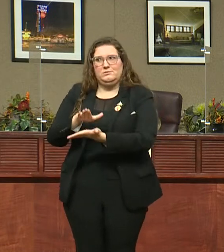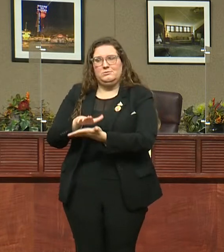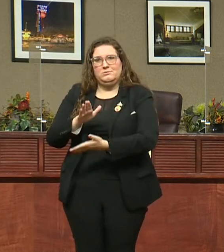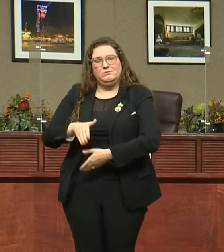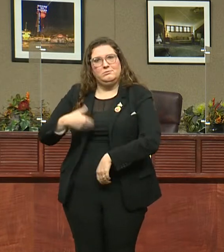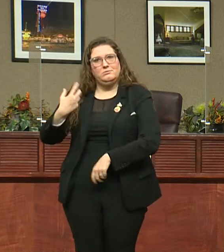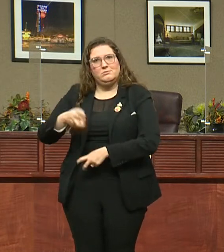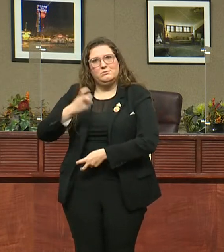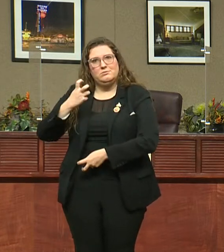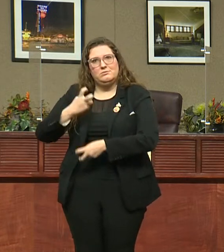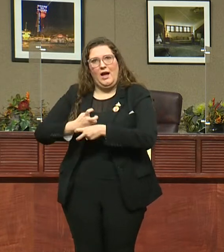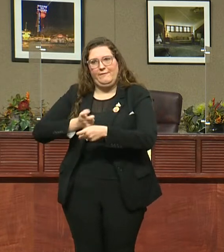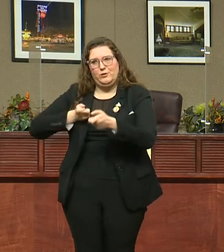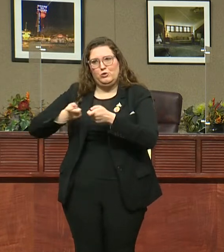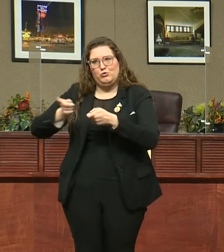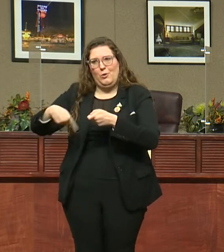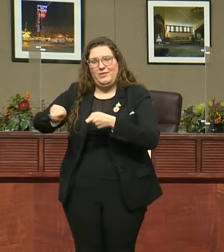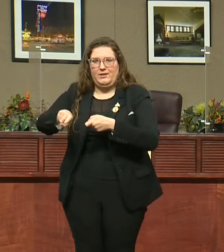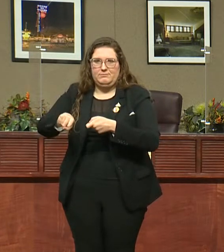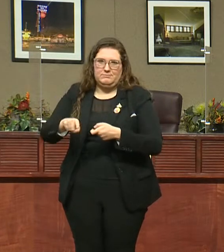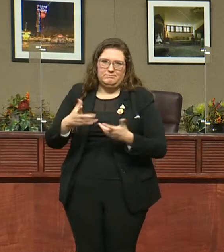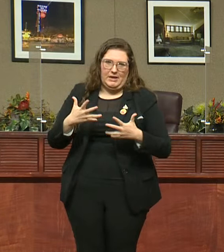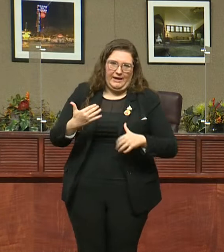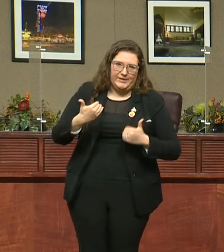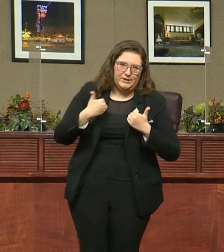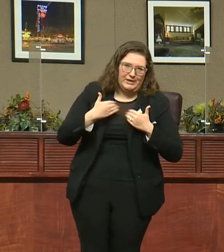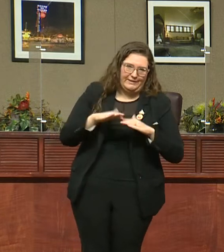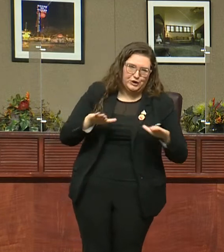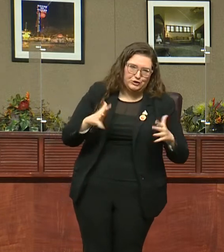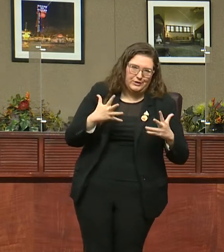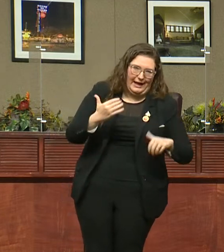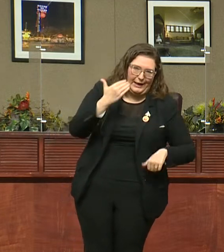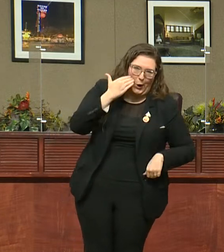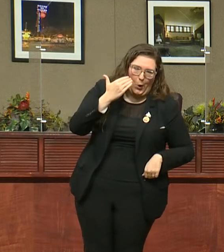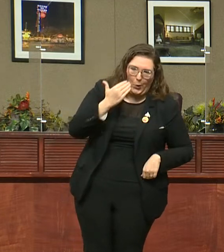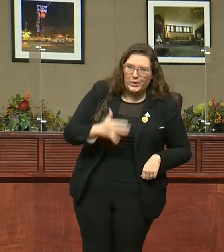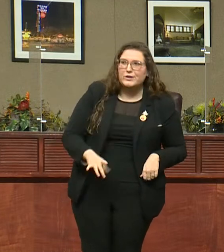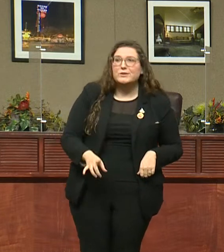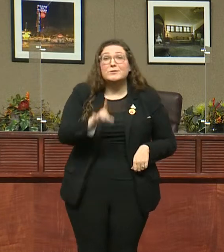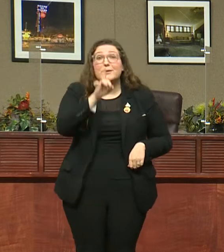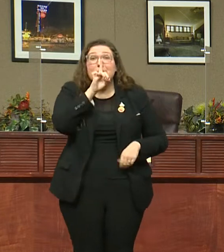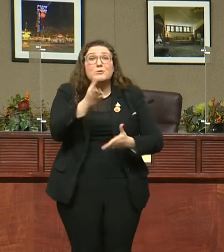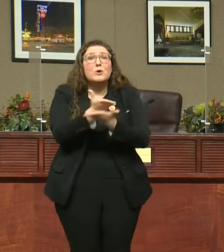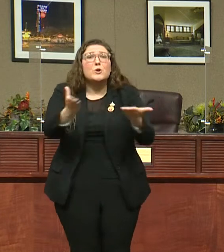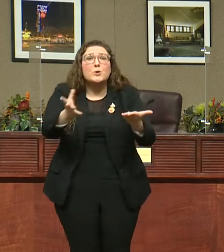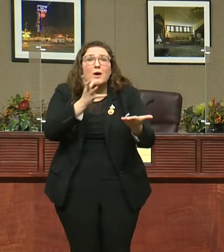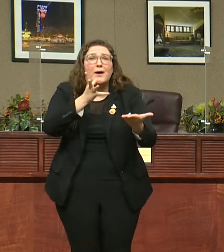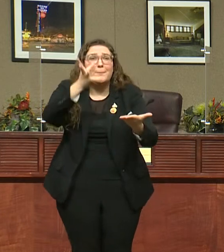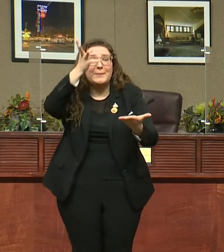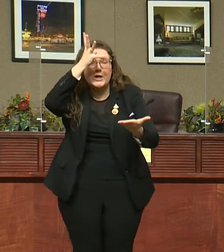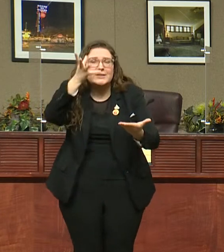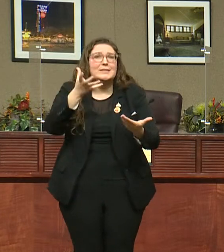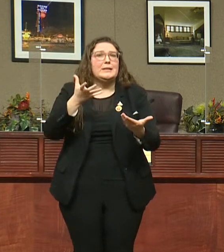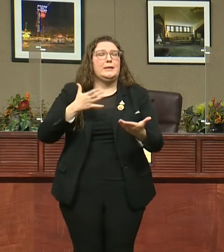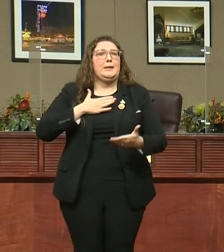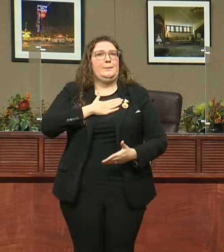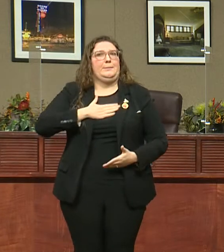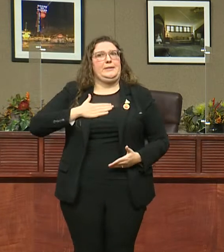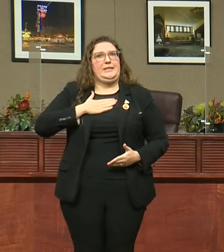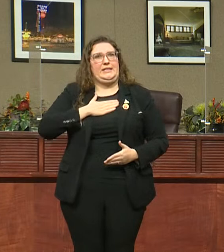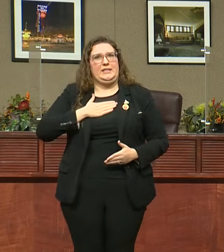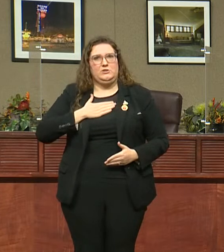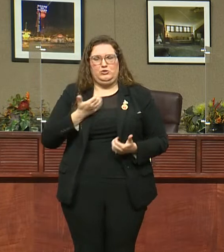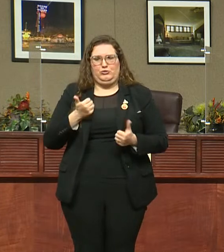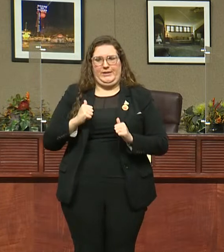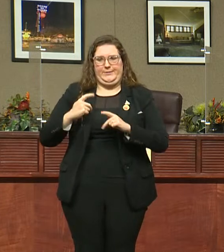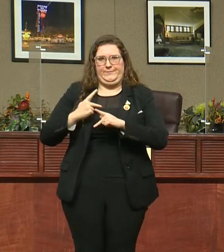you for an effort to control your children's activities and prevention strategies that you may use at